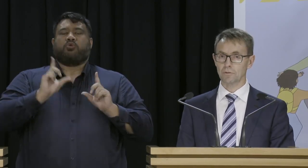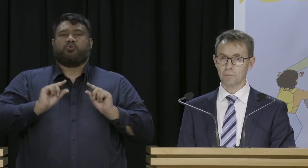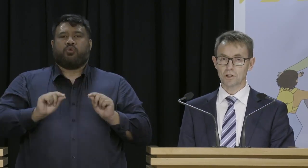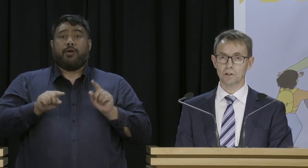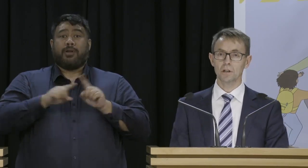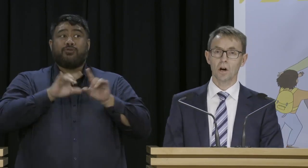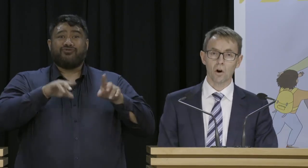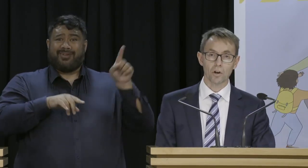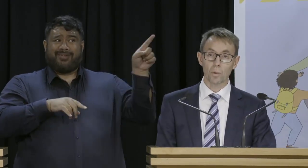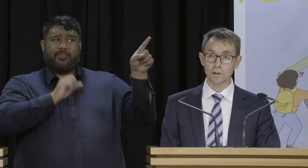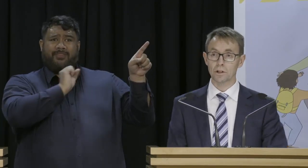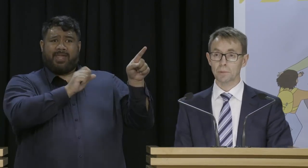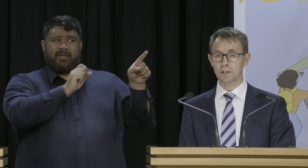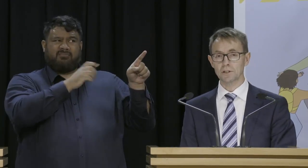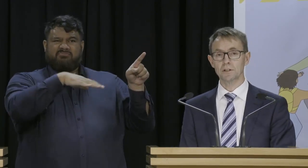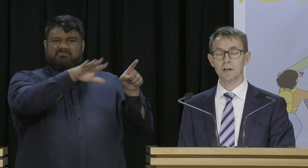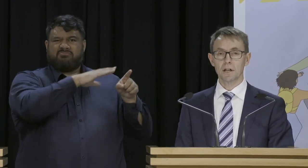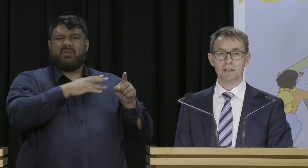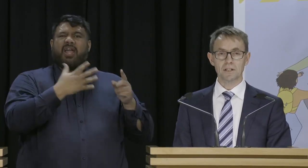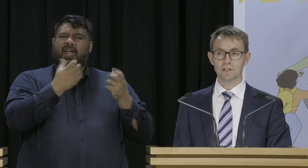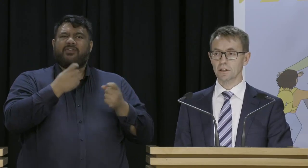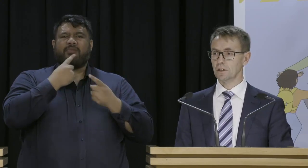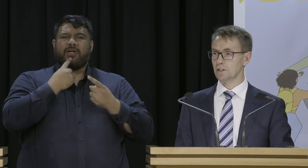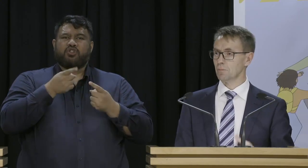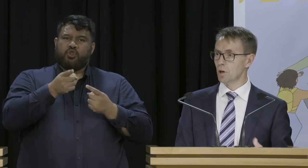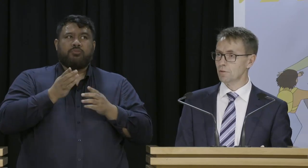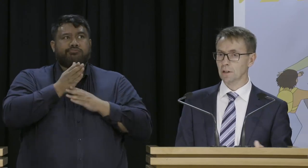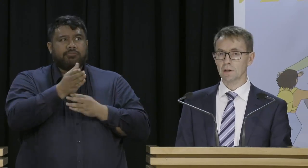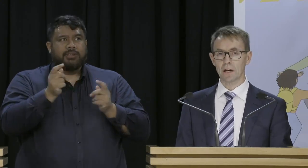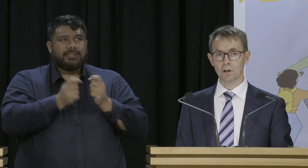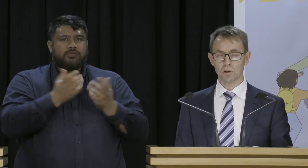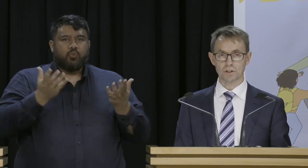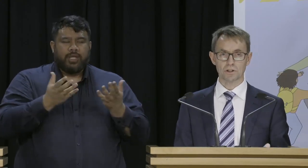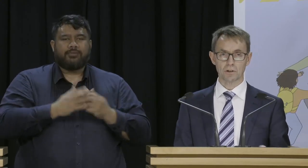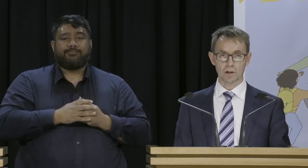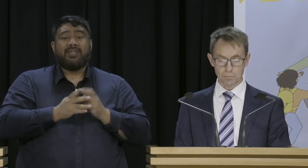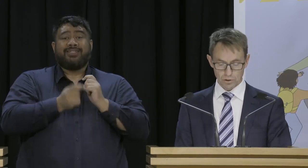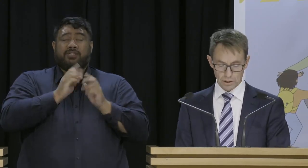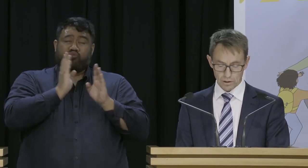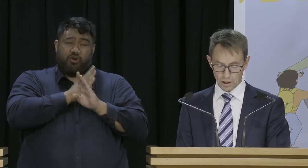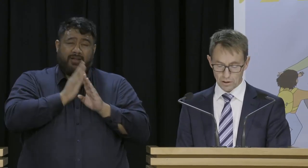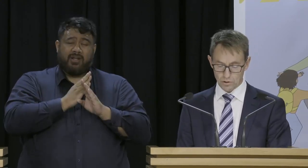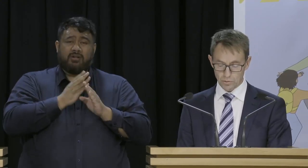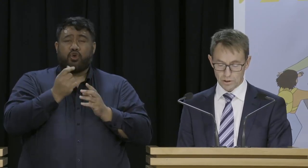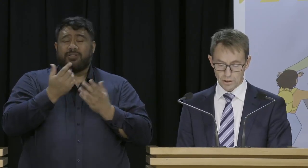will have information on where you can be tested. That testing is done privately, and the cost is generally